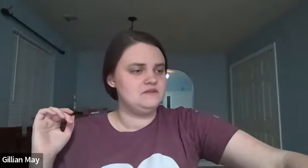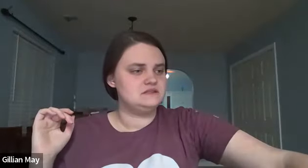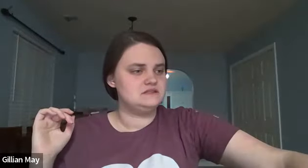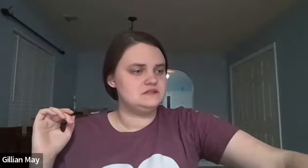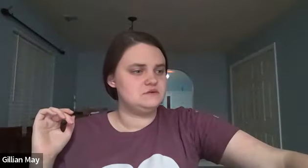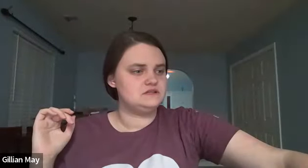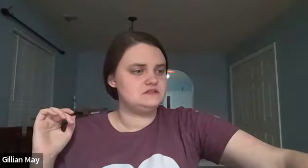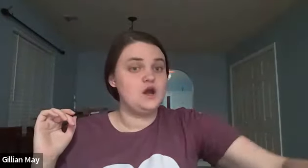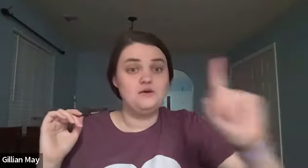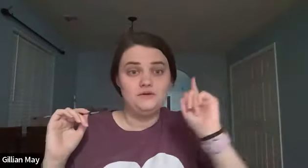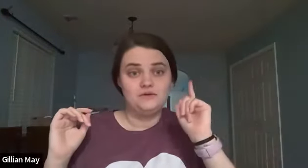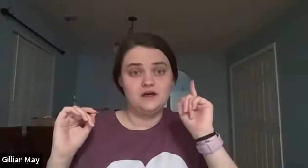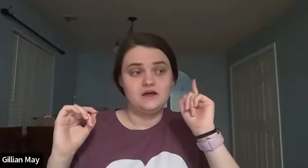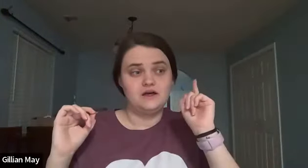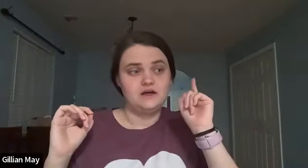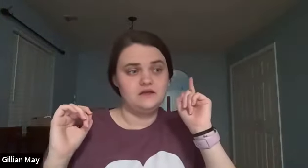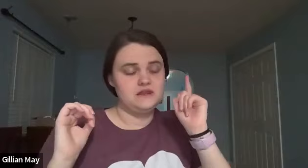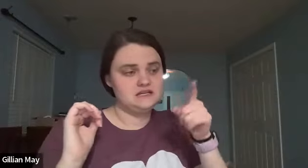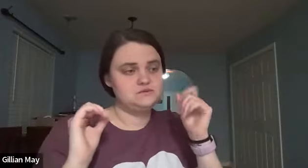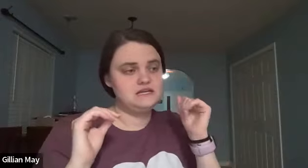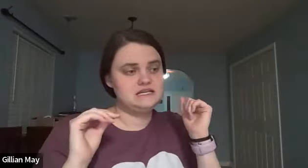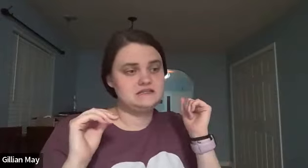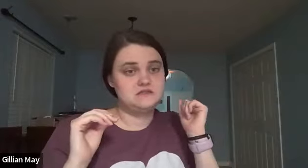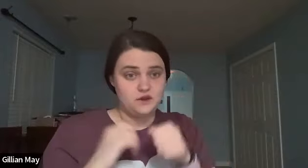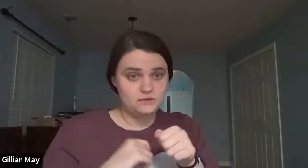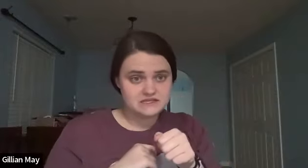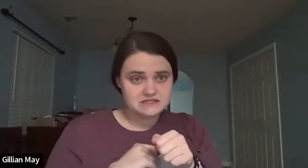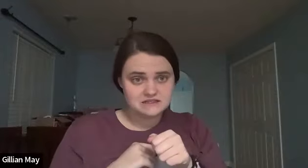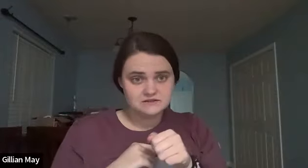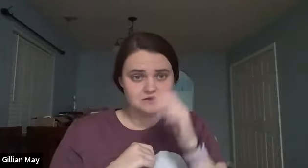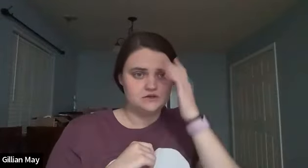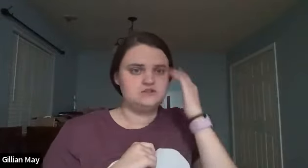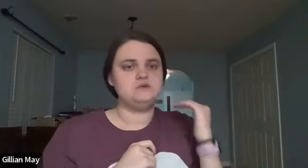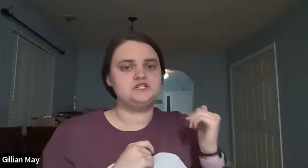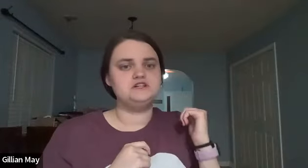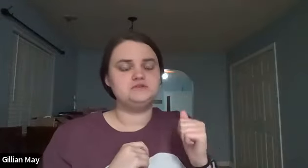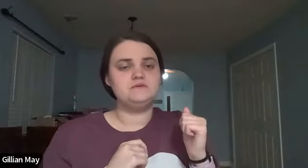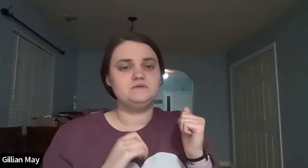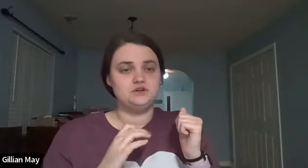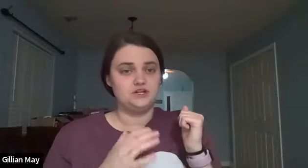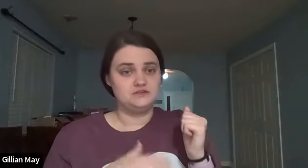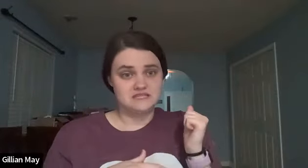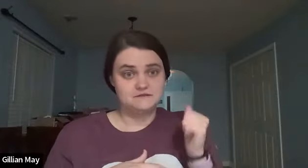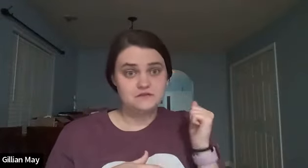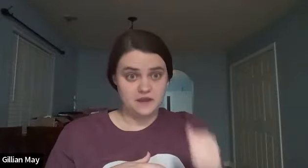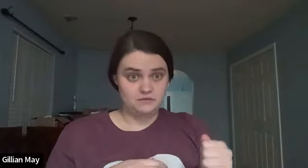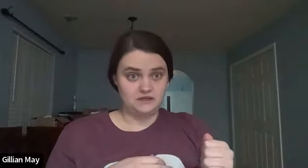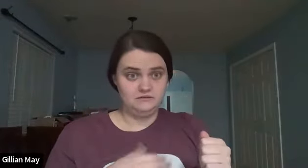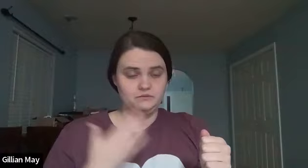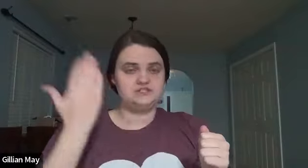Let's see. What was I going to say? Oh, the next one is therapist. So what you're going to do, you're going to do the sign for therapy, which the